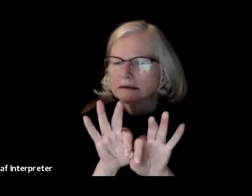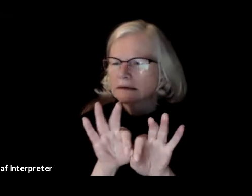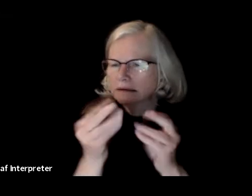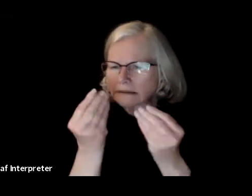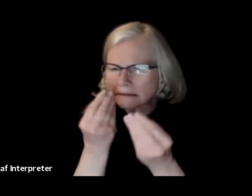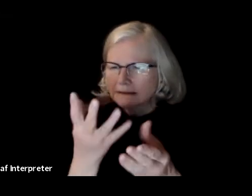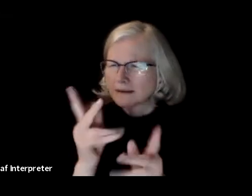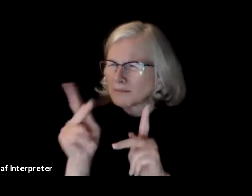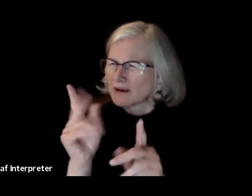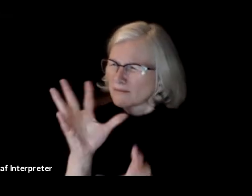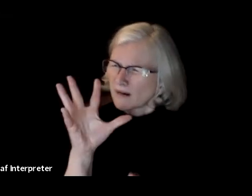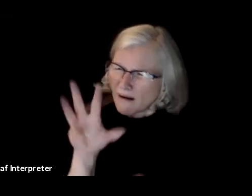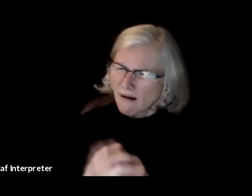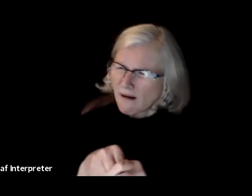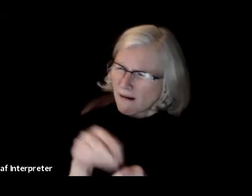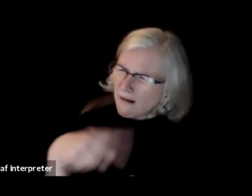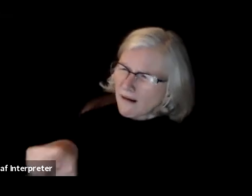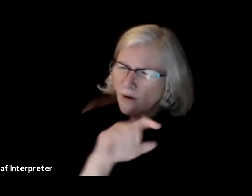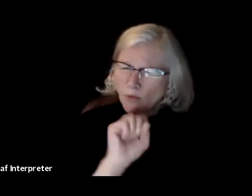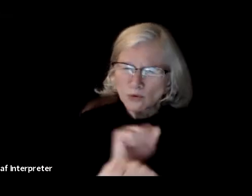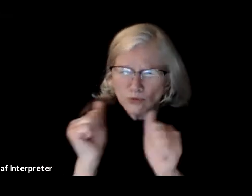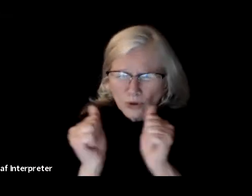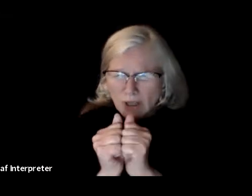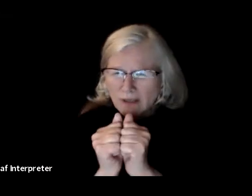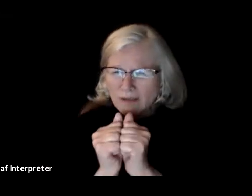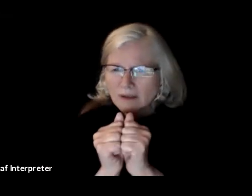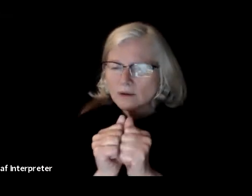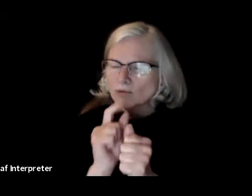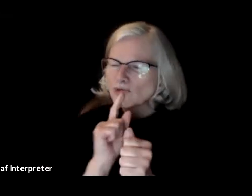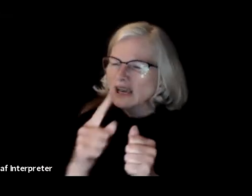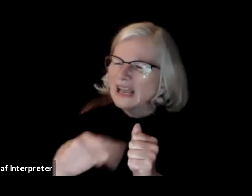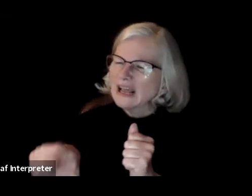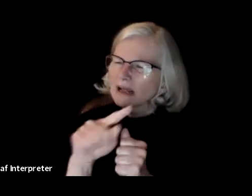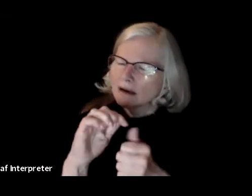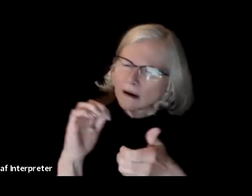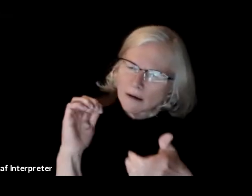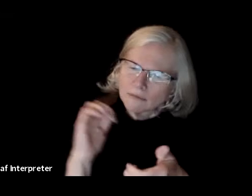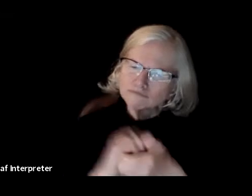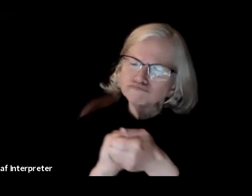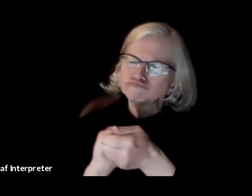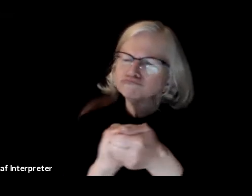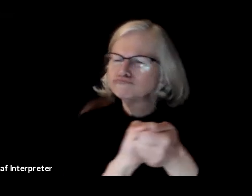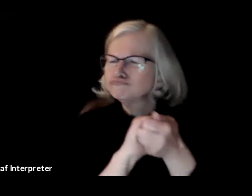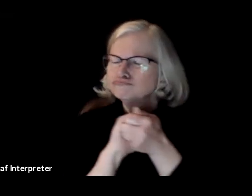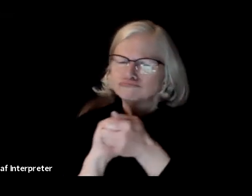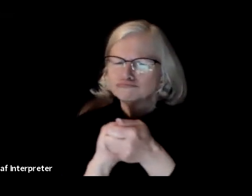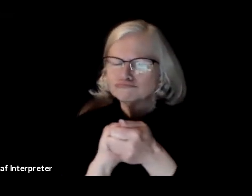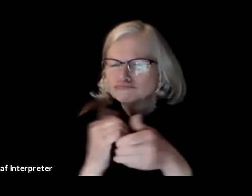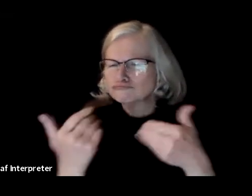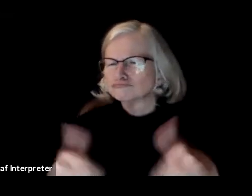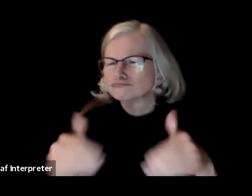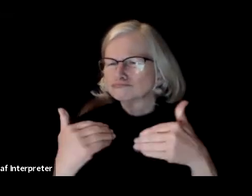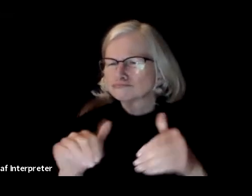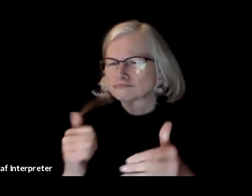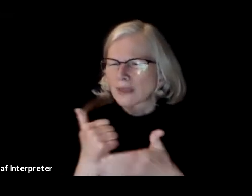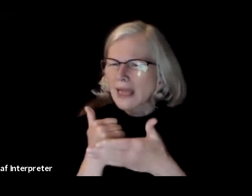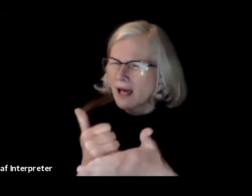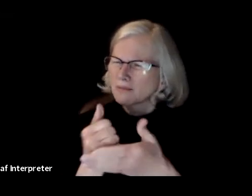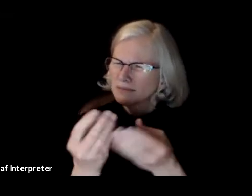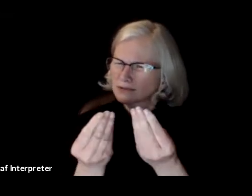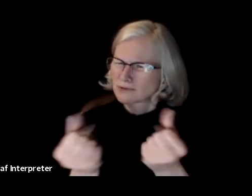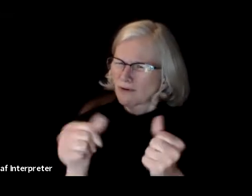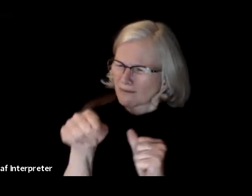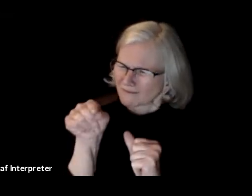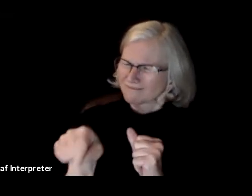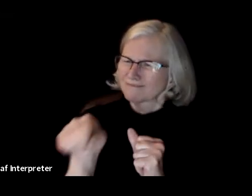strong partnership between the public sector and the private sector in dealing with this pandemic in the context of long-term